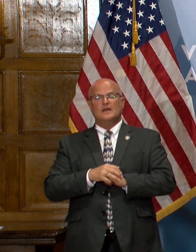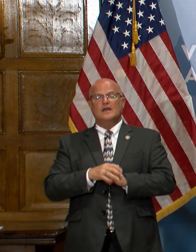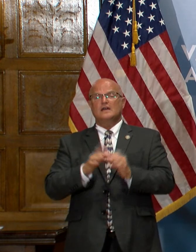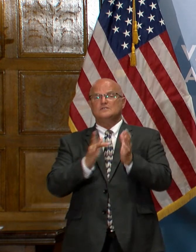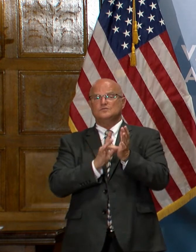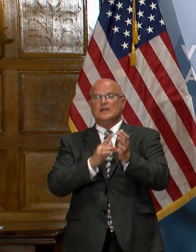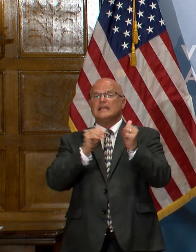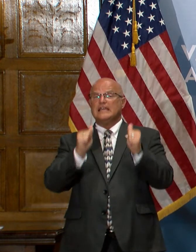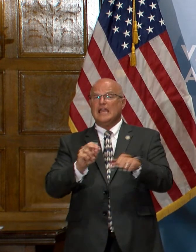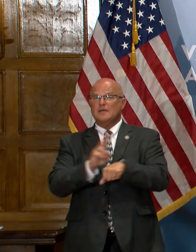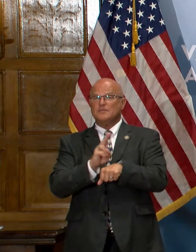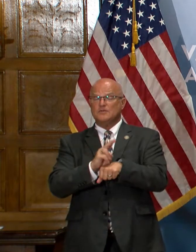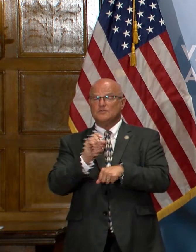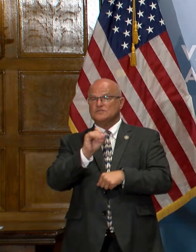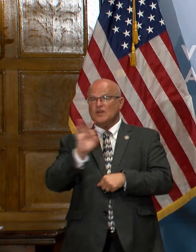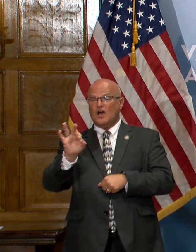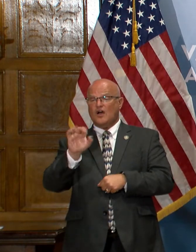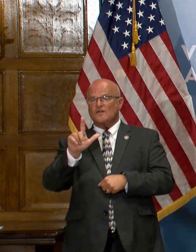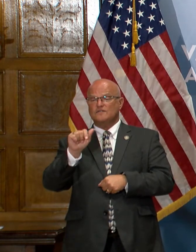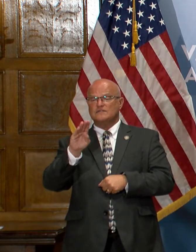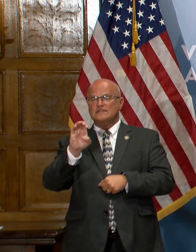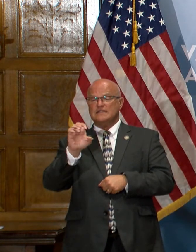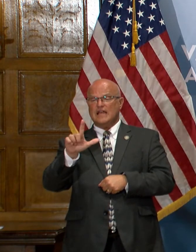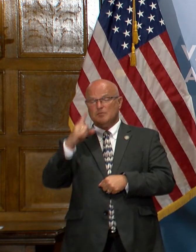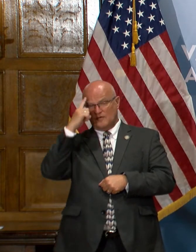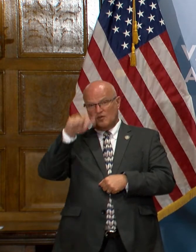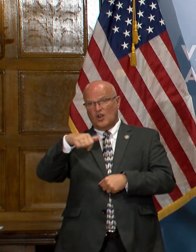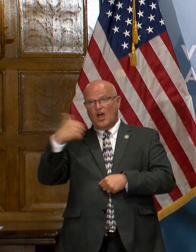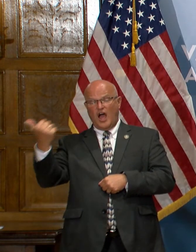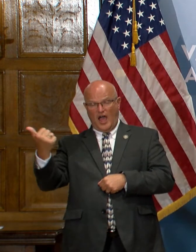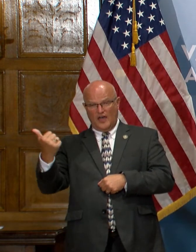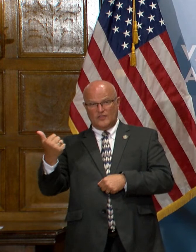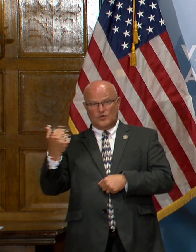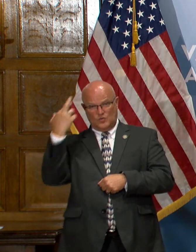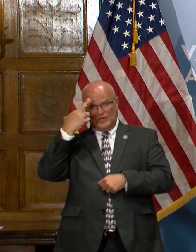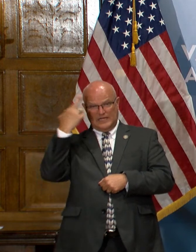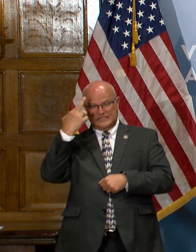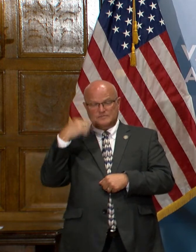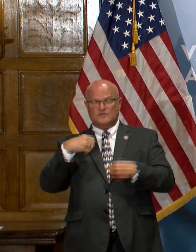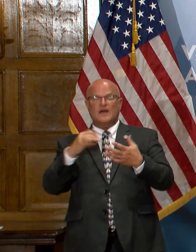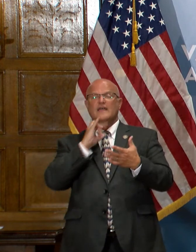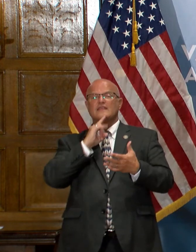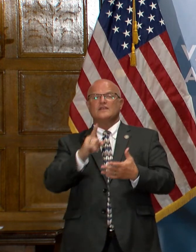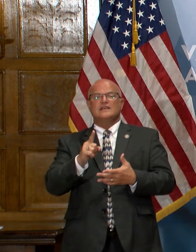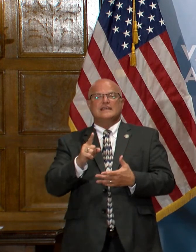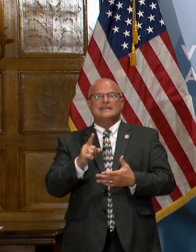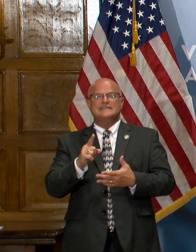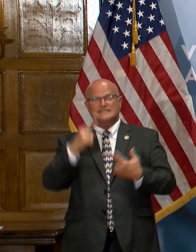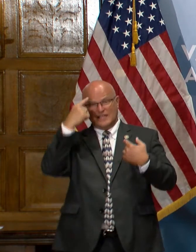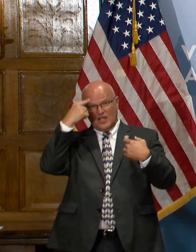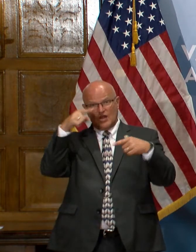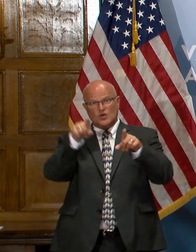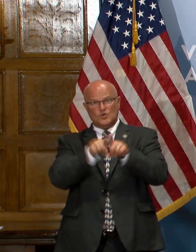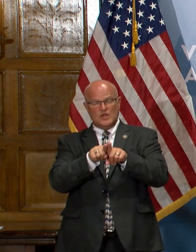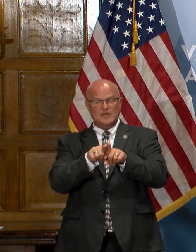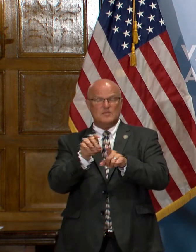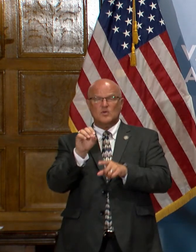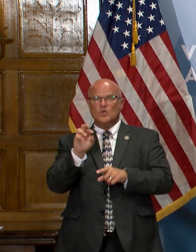Drugs can be used off-label for other indications, provided that there is a agreement